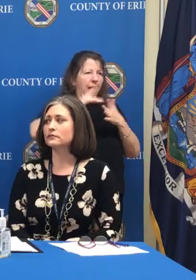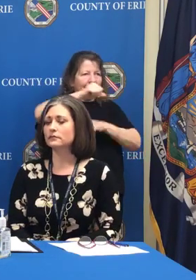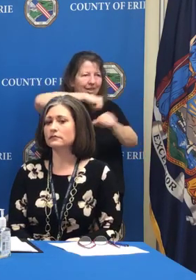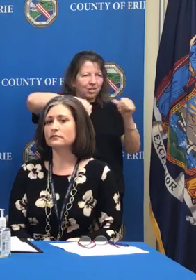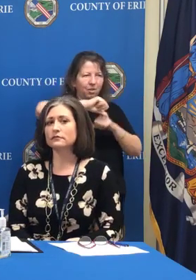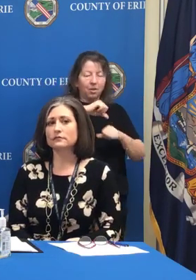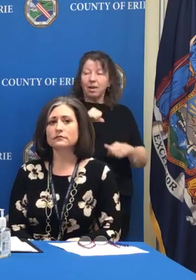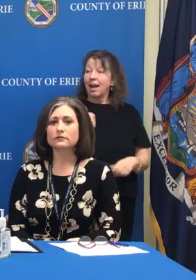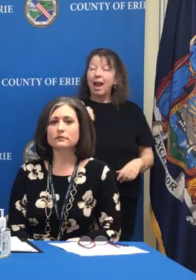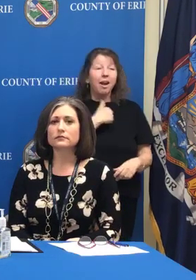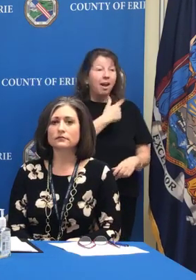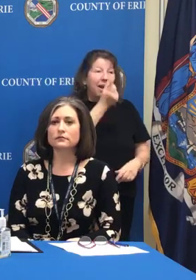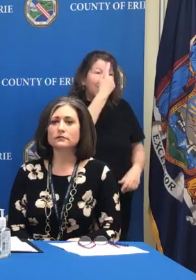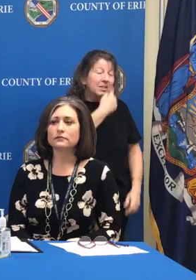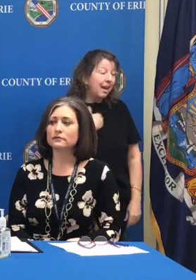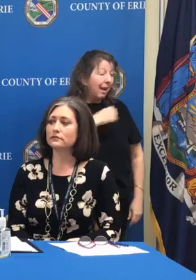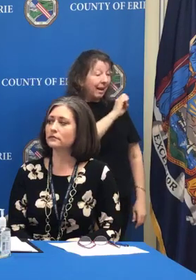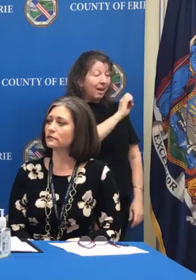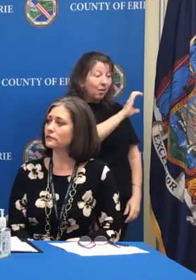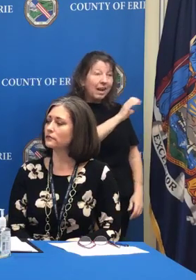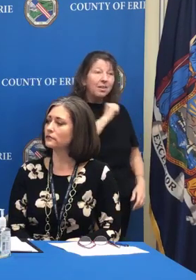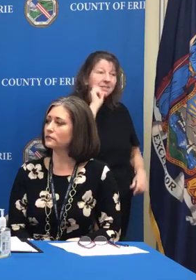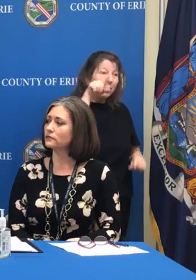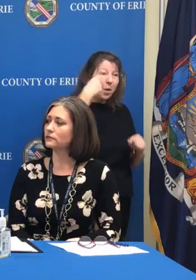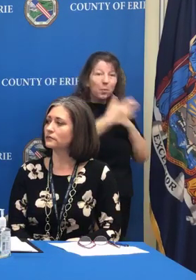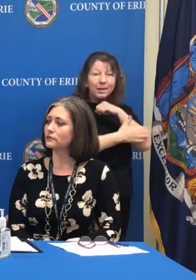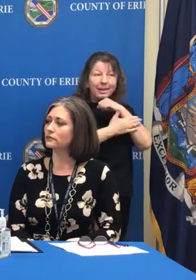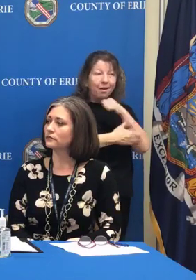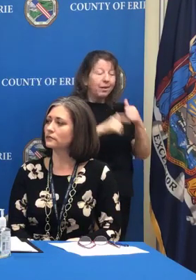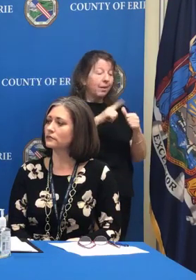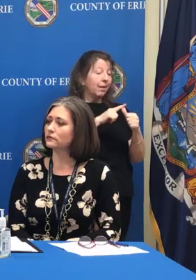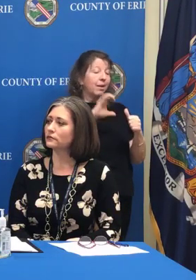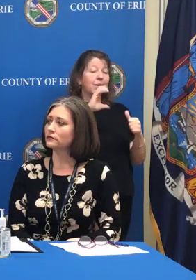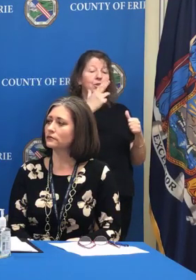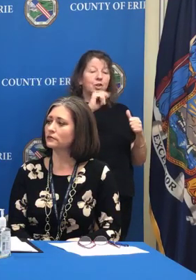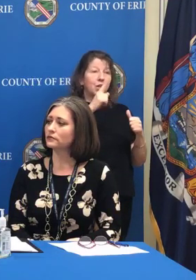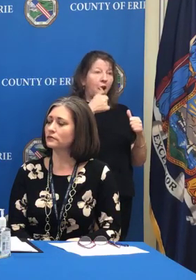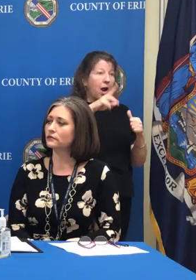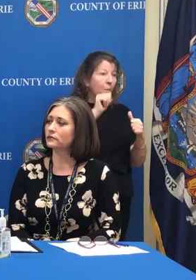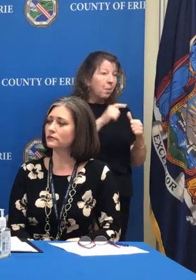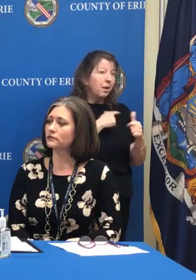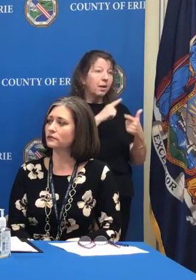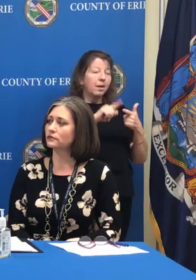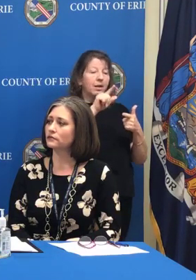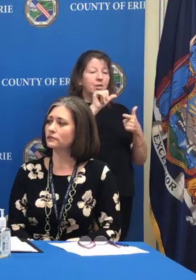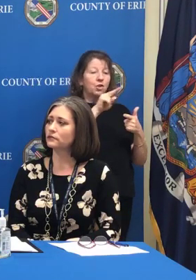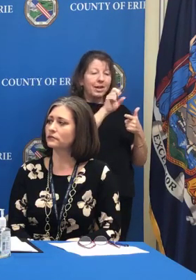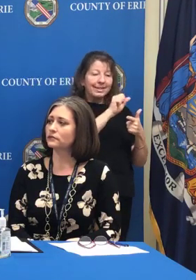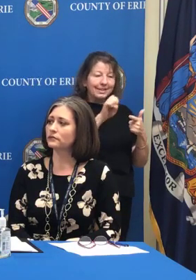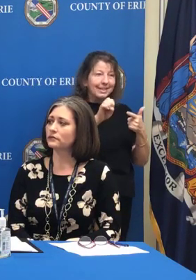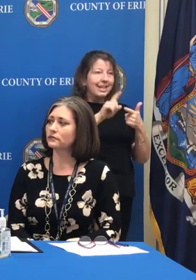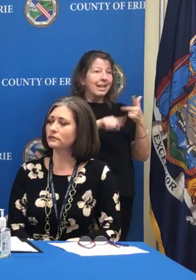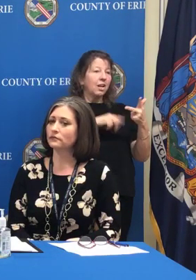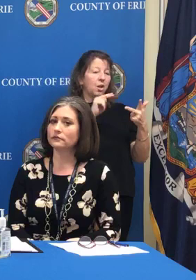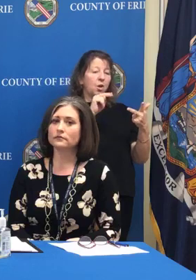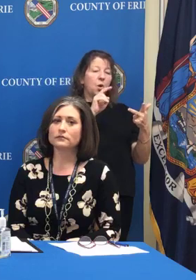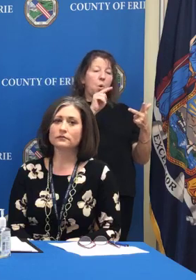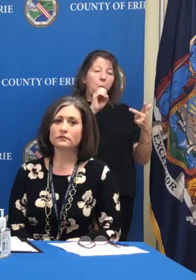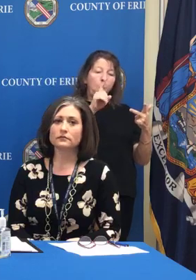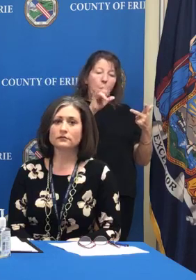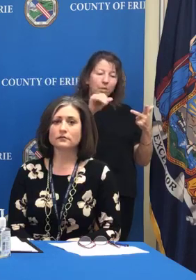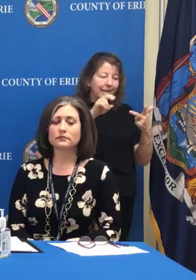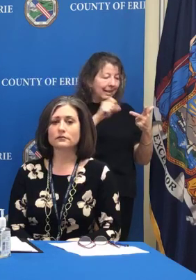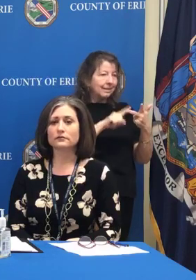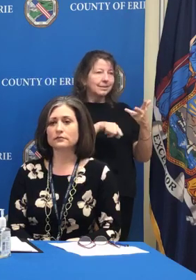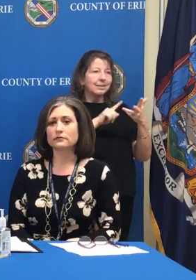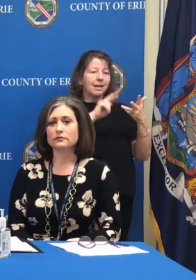Western New York. There's Chautauqua, there's Cattaraugus, Allegheny, Wyoming, Genesee, Orleans, Niagara. They are pretty much all relying